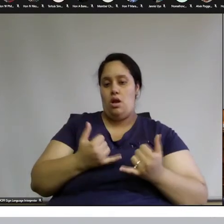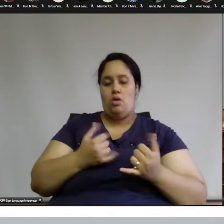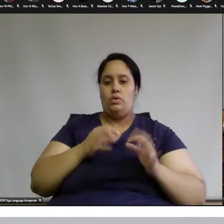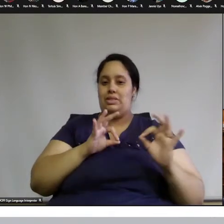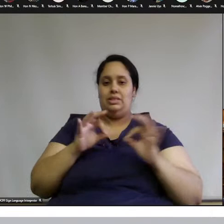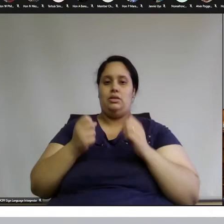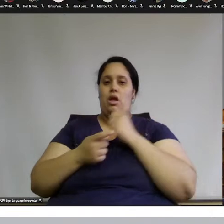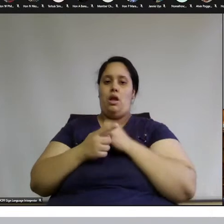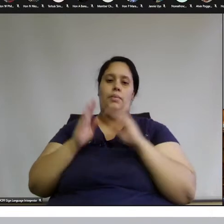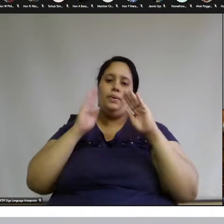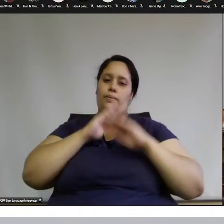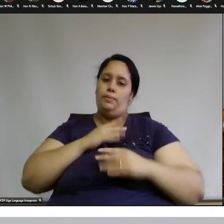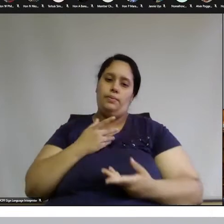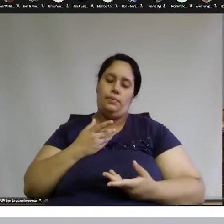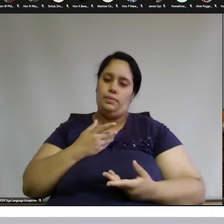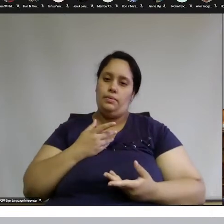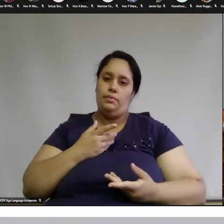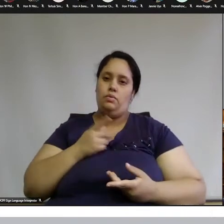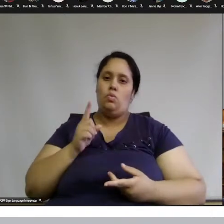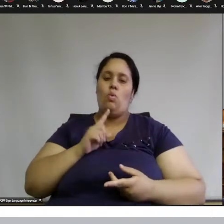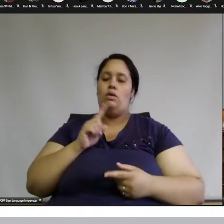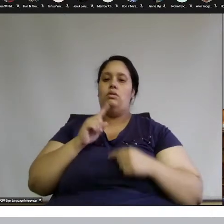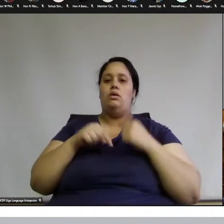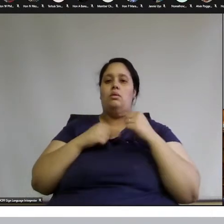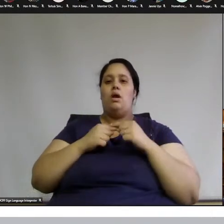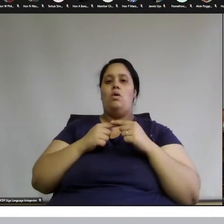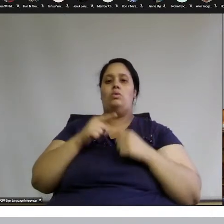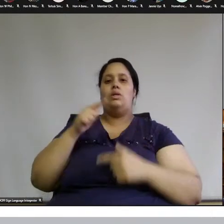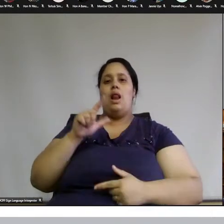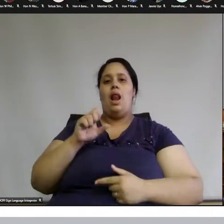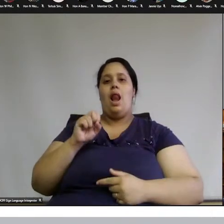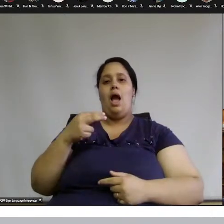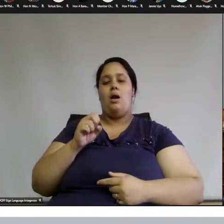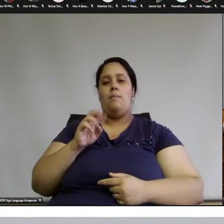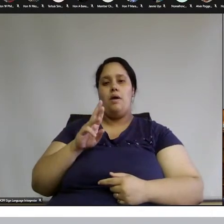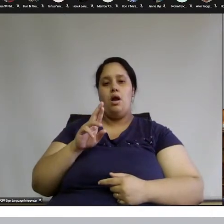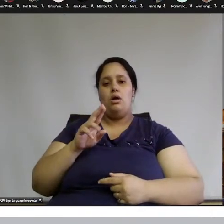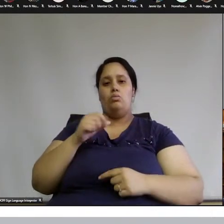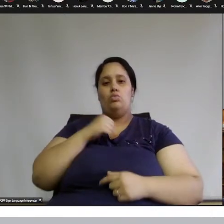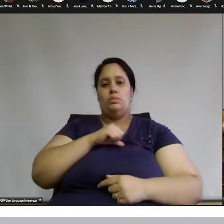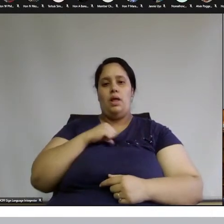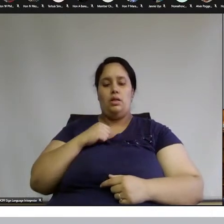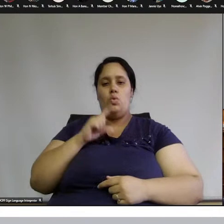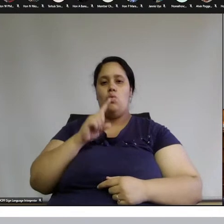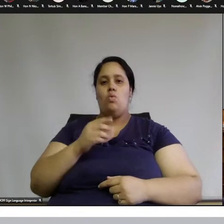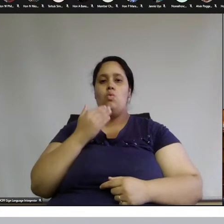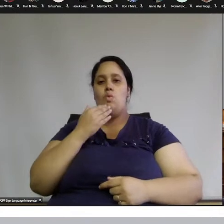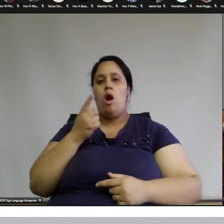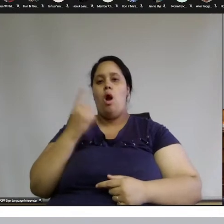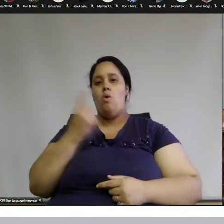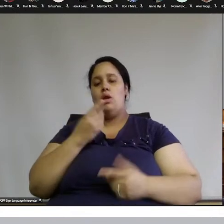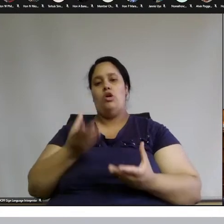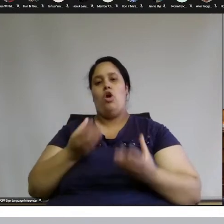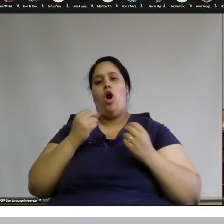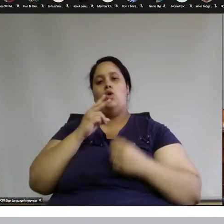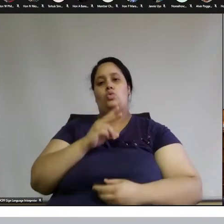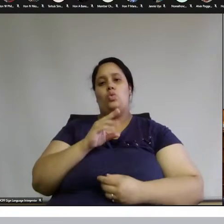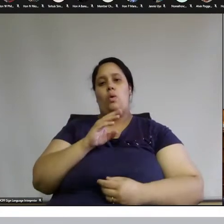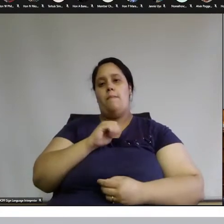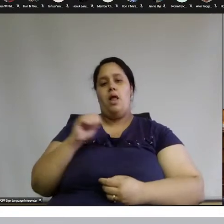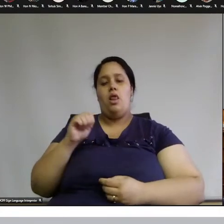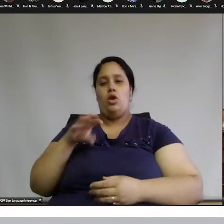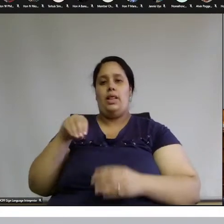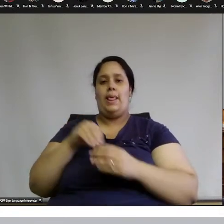not happened. What about Langebek municipality, who only received 2 million in the